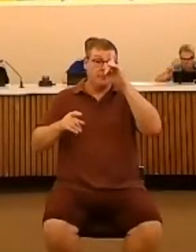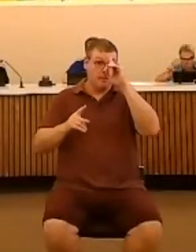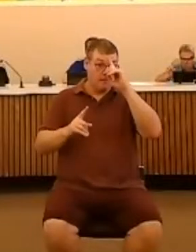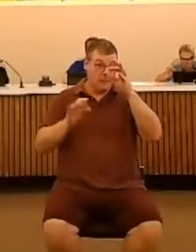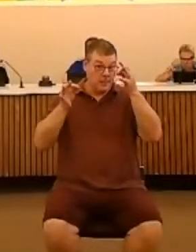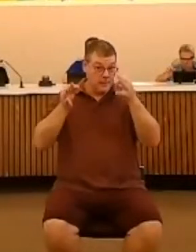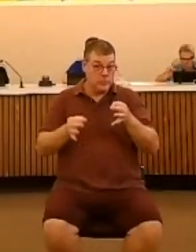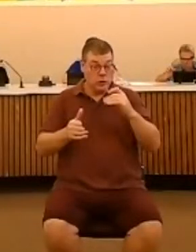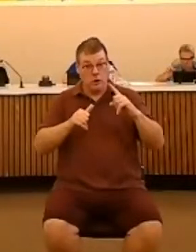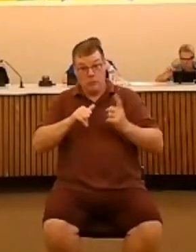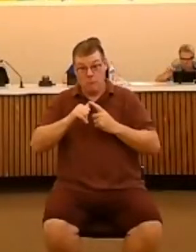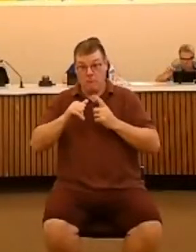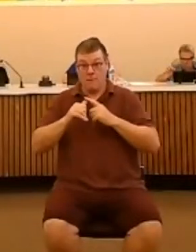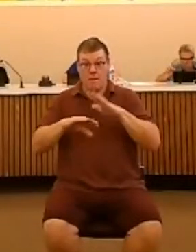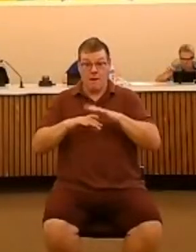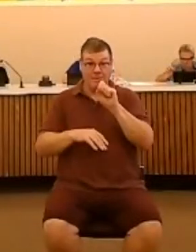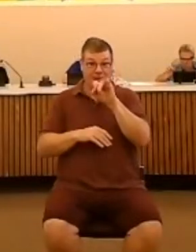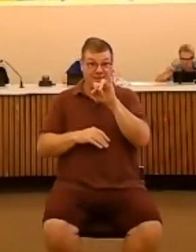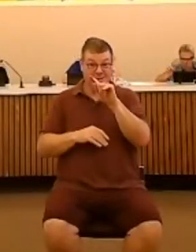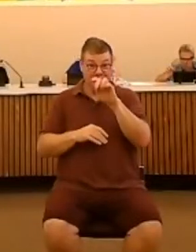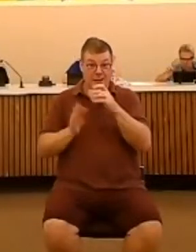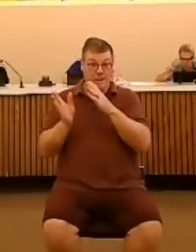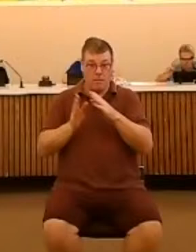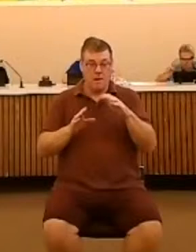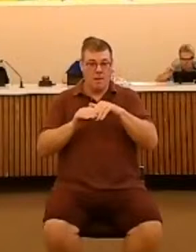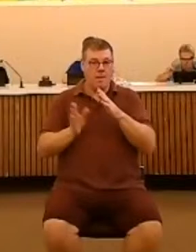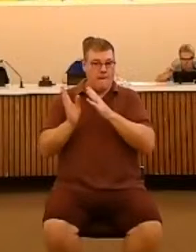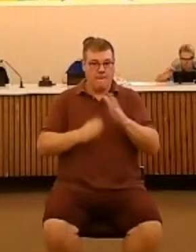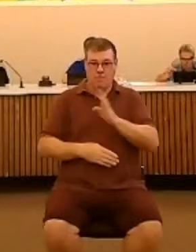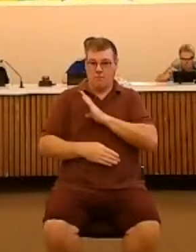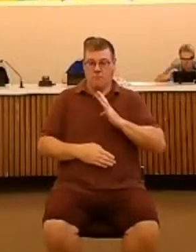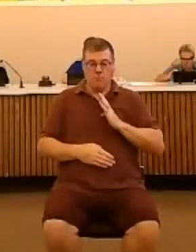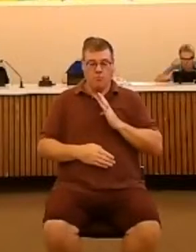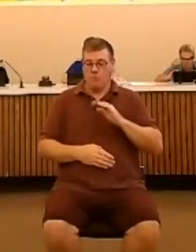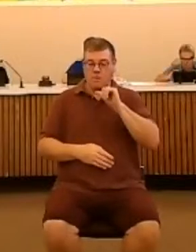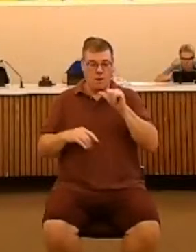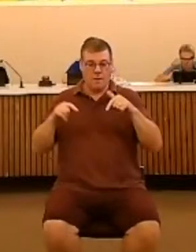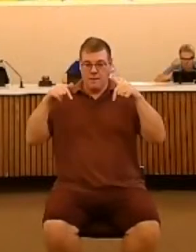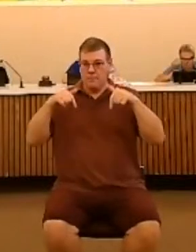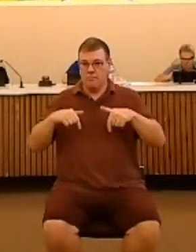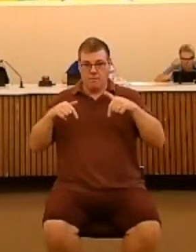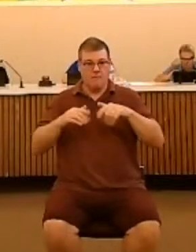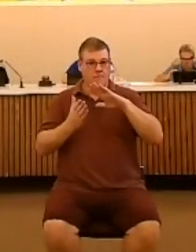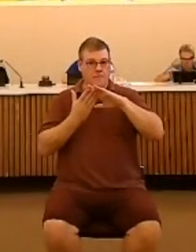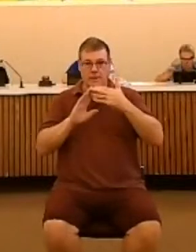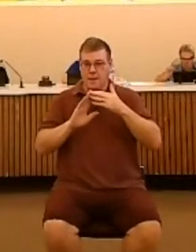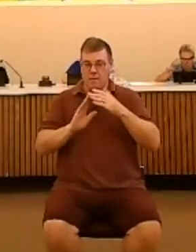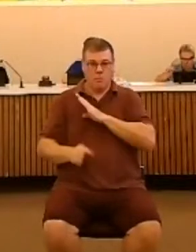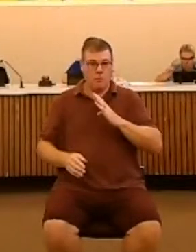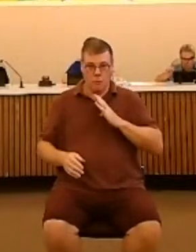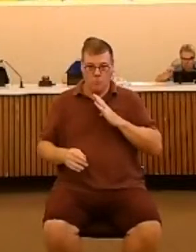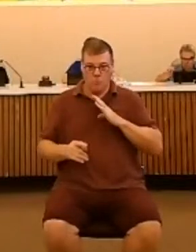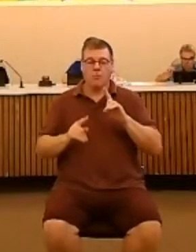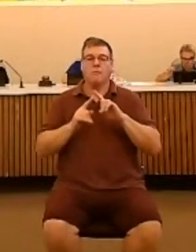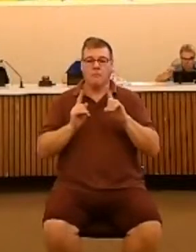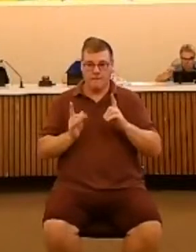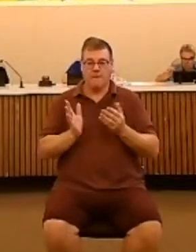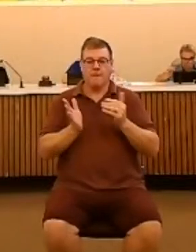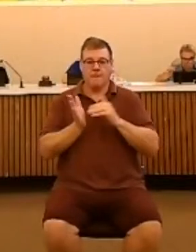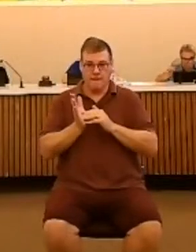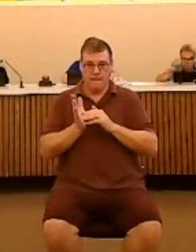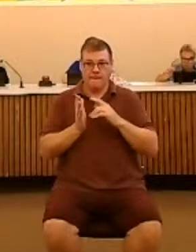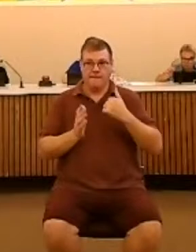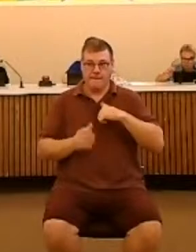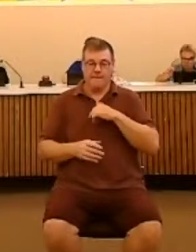decision on the site plan, that is at the planning board, not with the town board, but again, we'll be doing